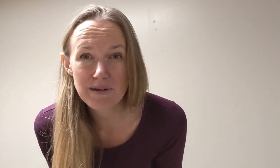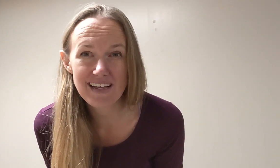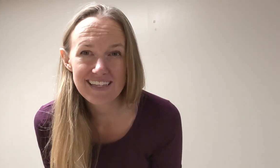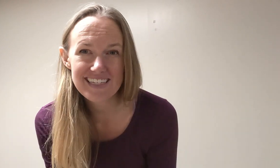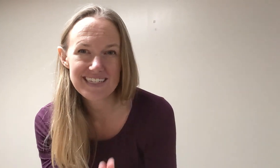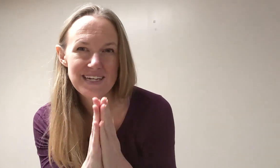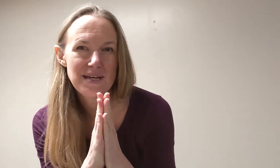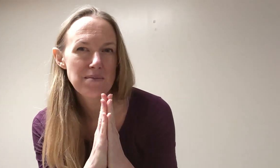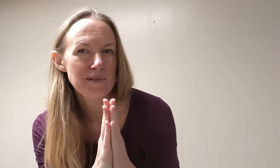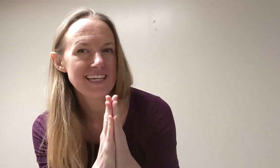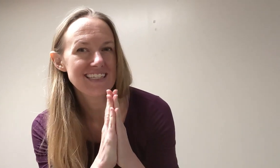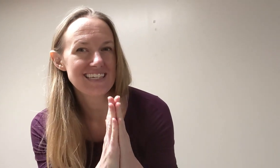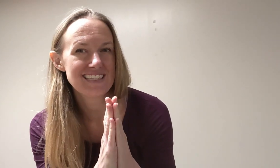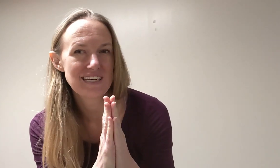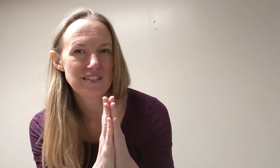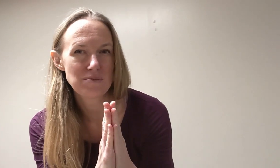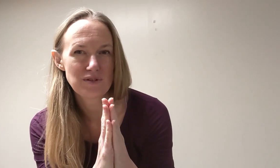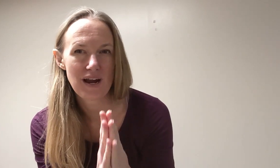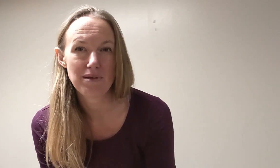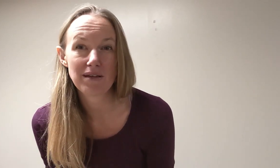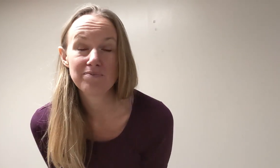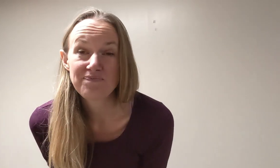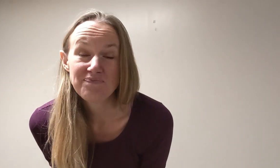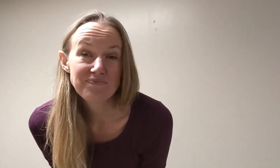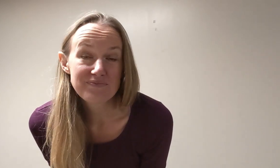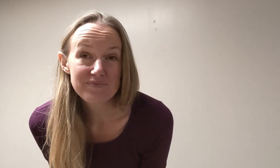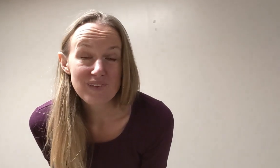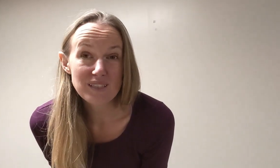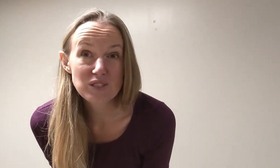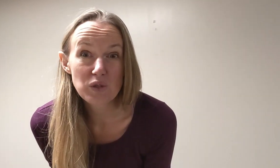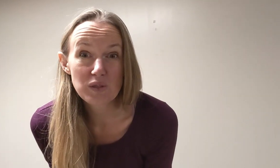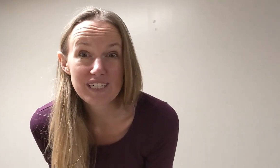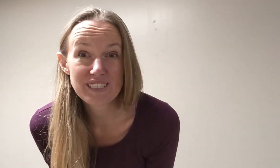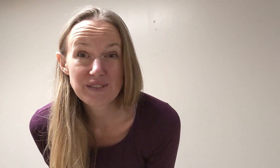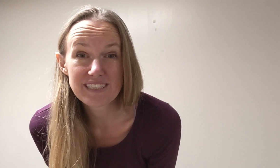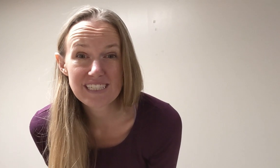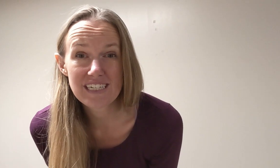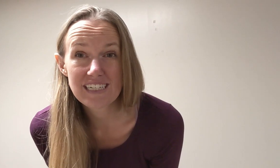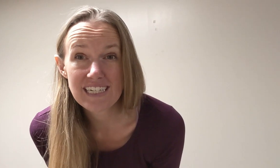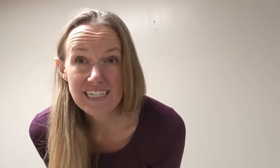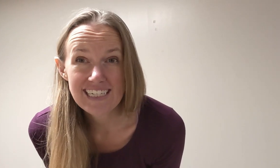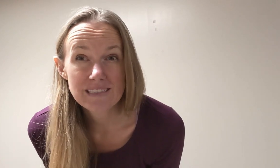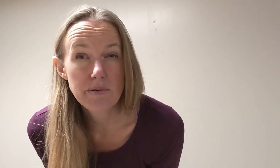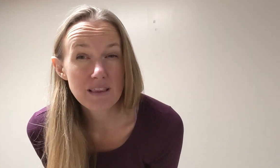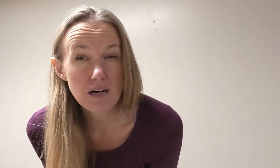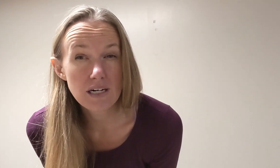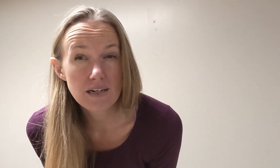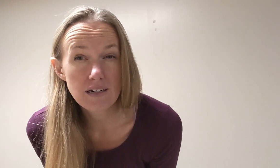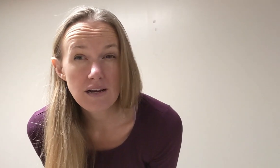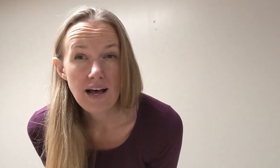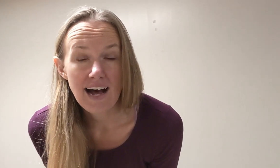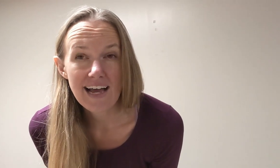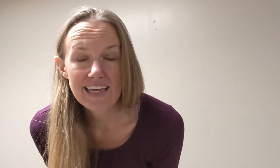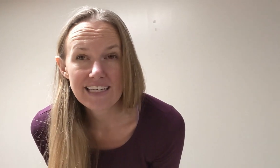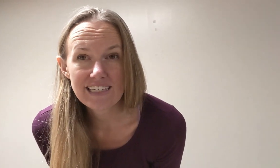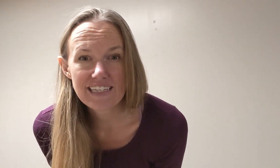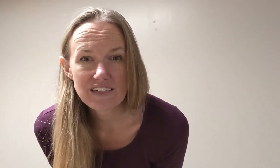not least, please consider subscribing. So we're going to do this song. It's a bit longer in